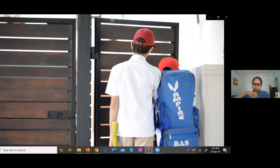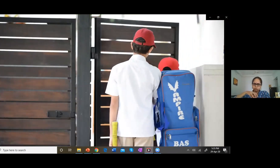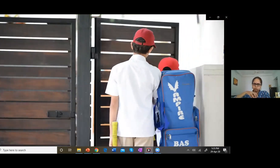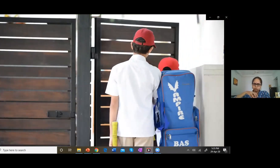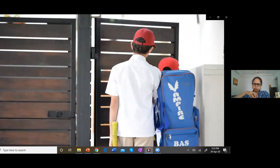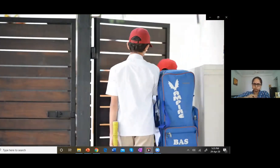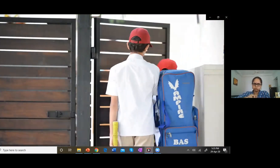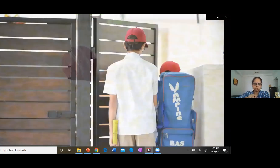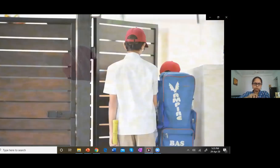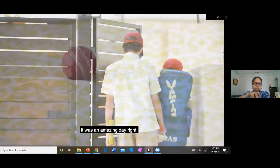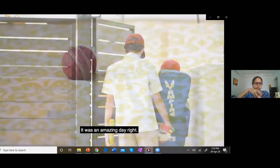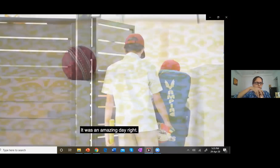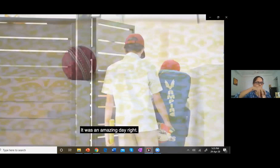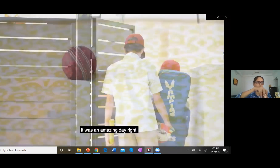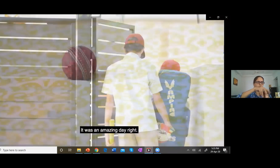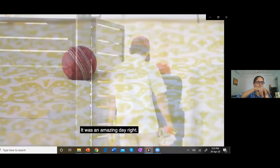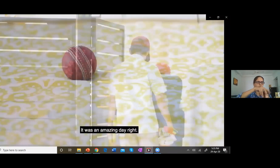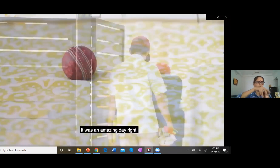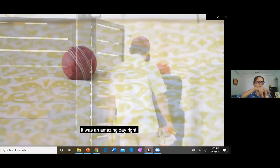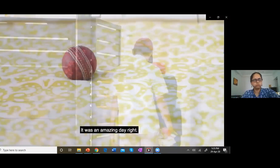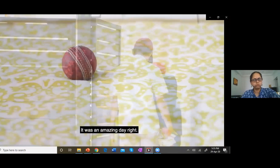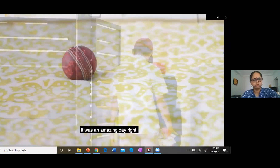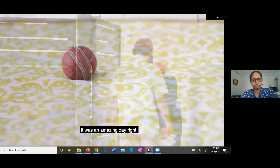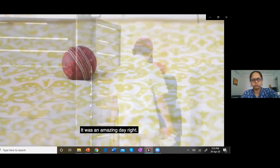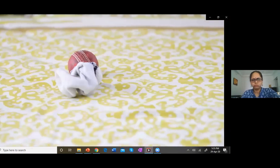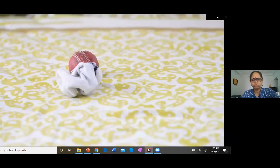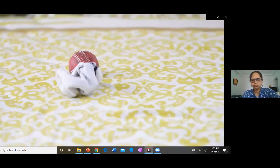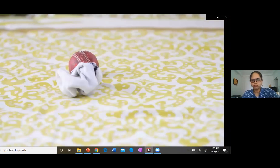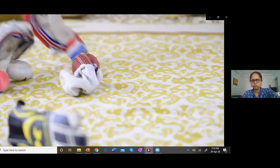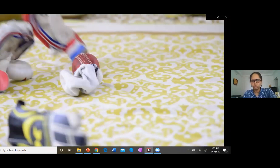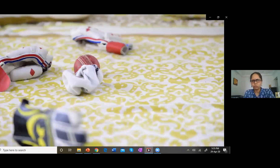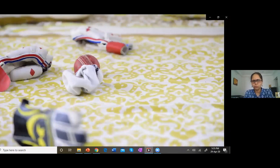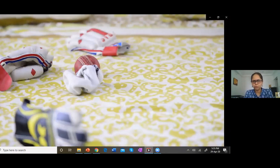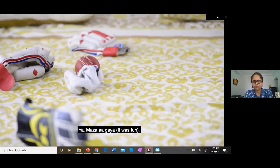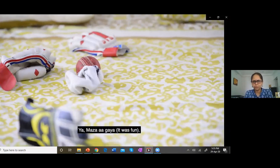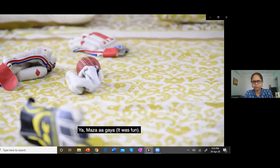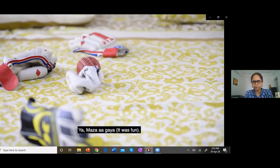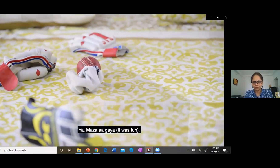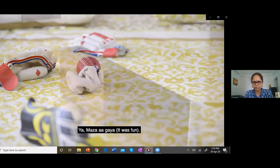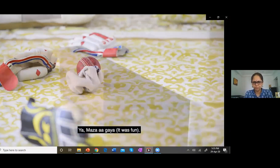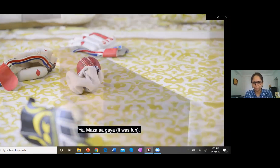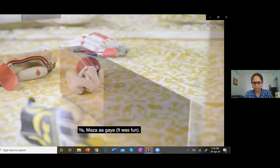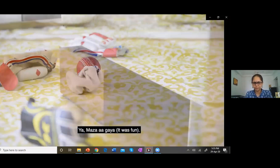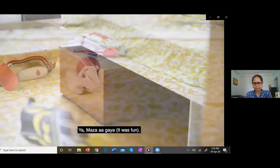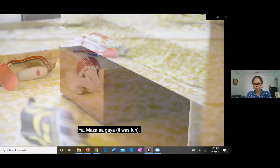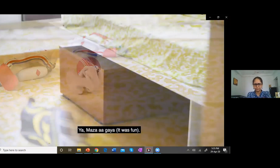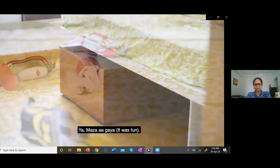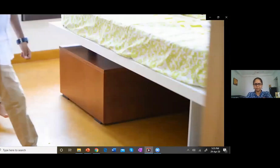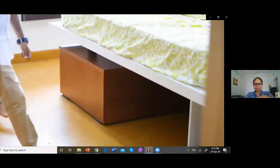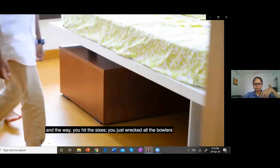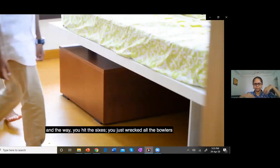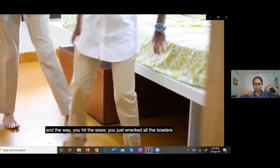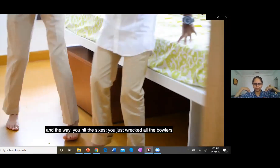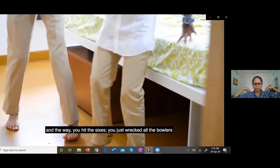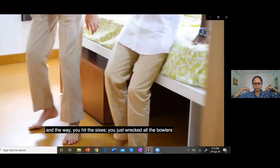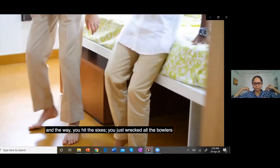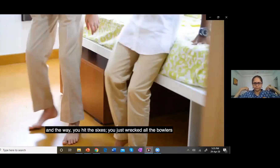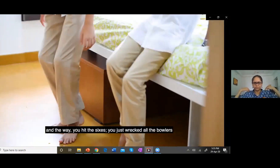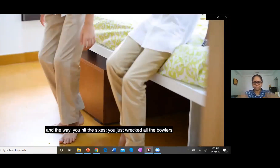It was an amazing day, right? Yeah, maza aa gaya. And the way you hit the sixes, you just wrecked all